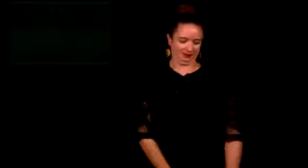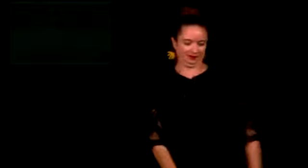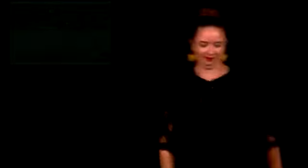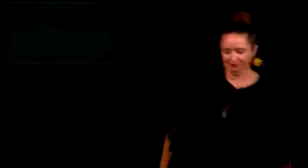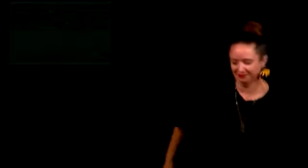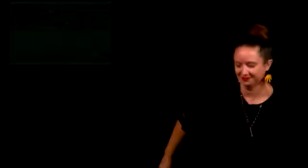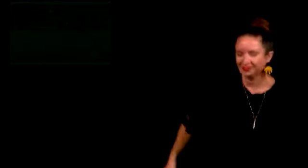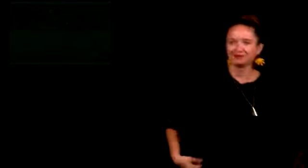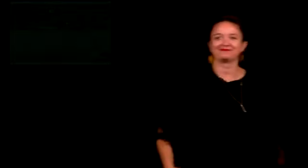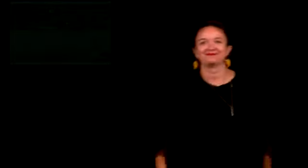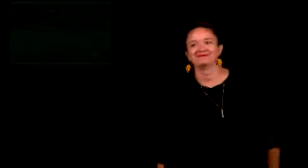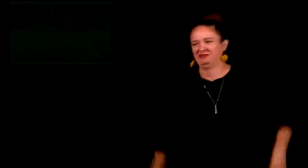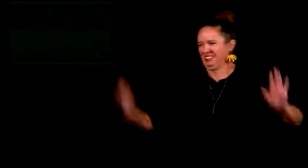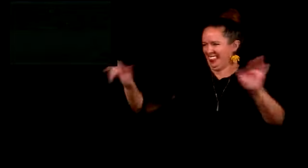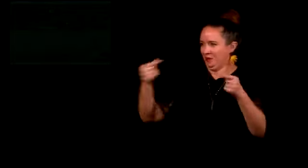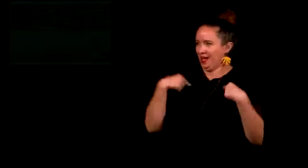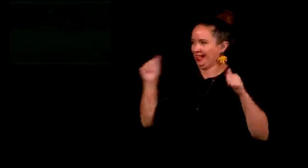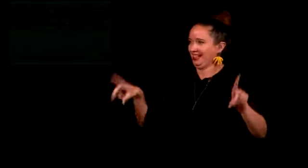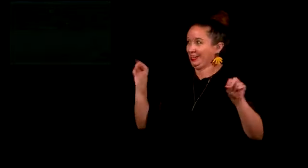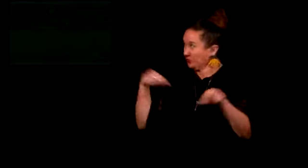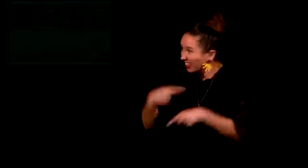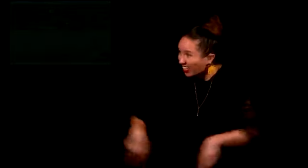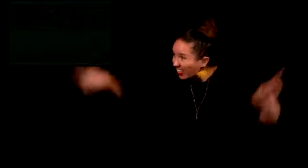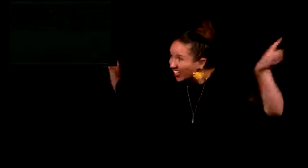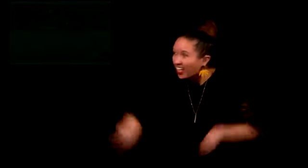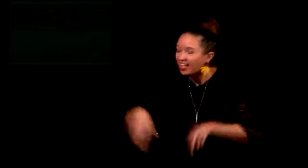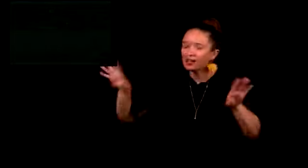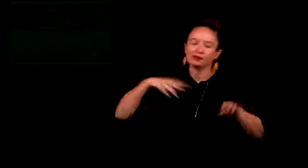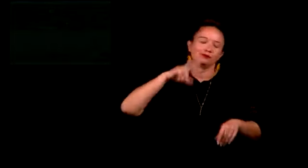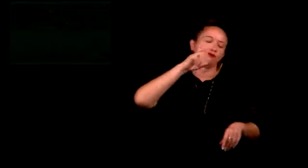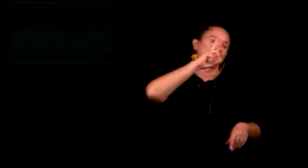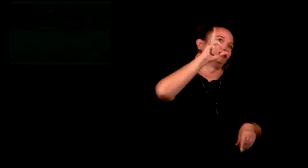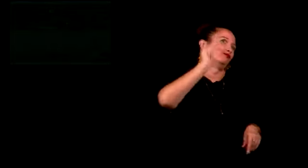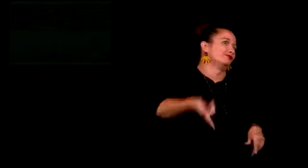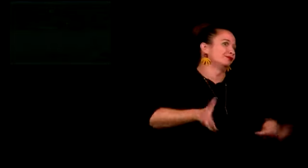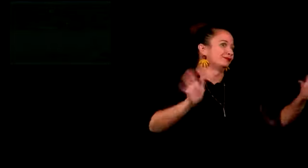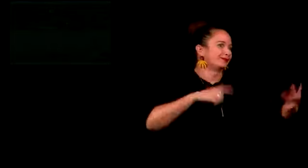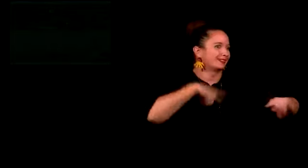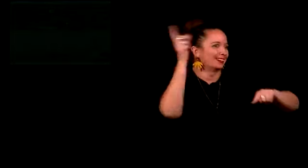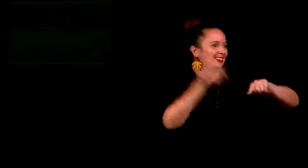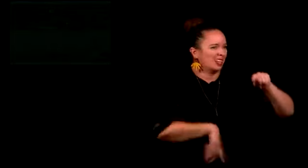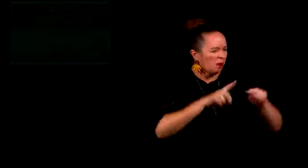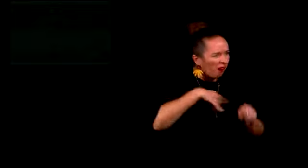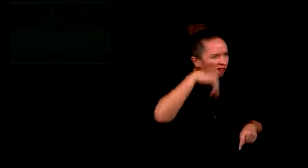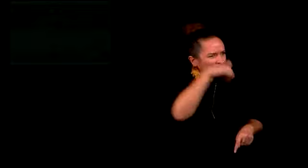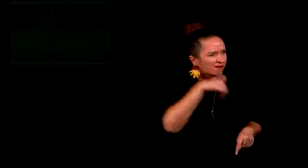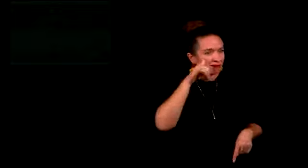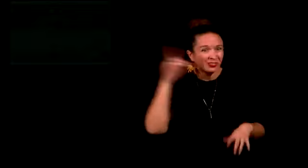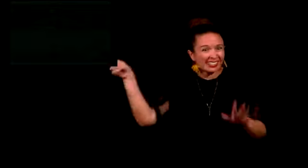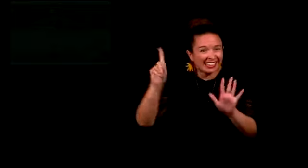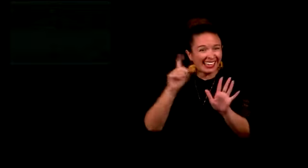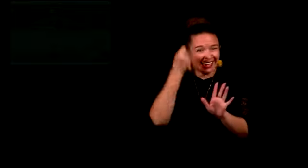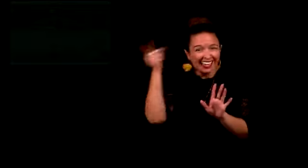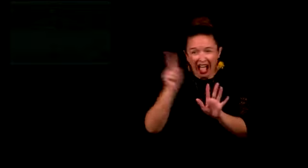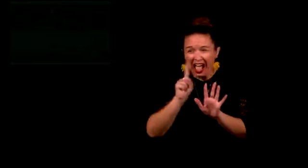Now, I can't do hurdle. I mean, I'd have to, like, really climb over it. My legs cannot jump like that. Yeah, no.